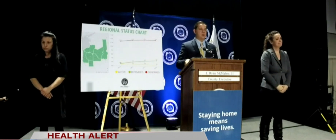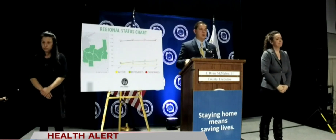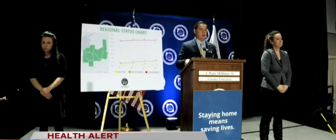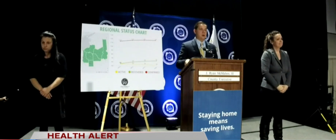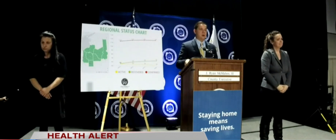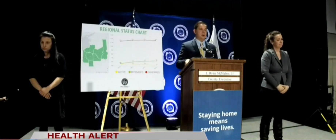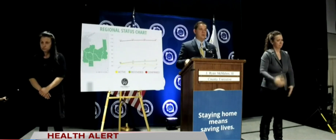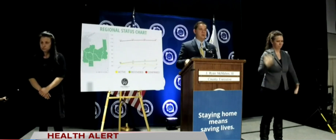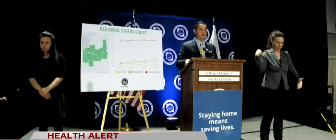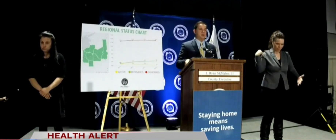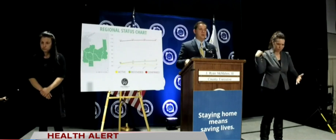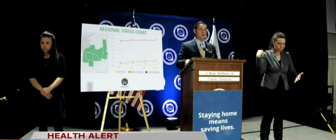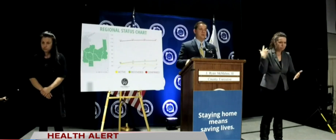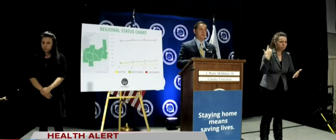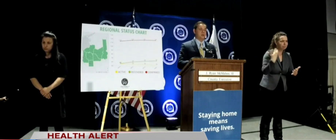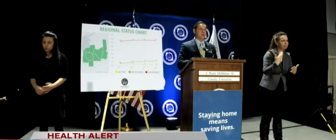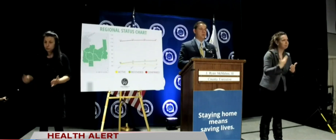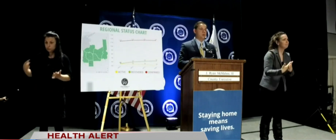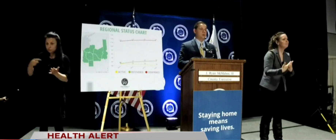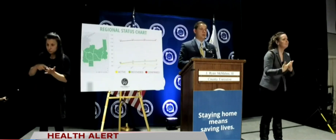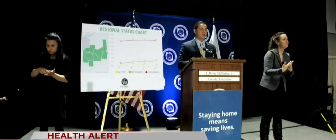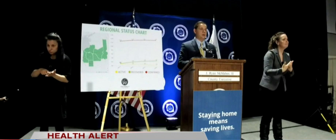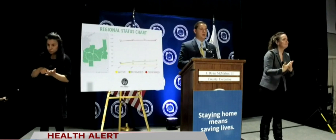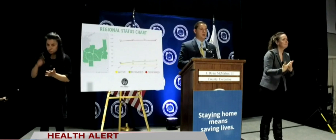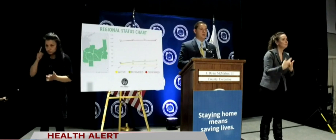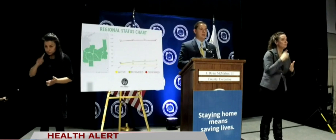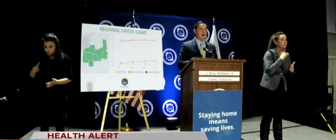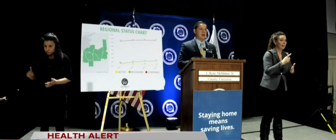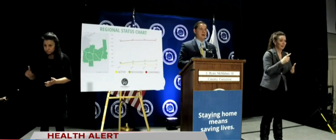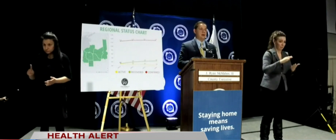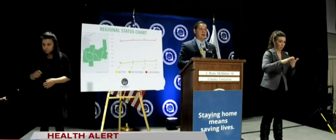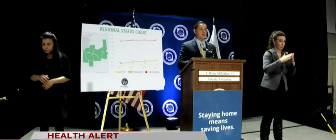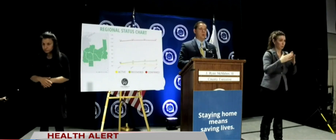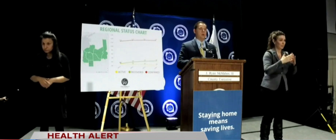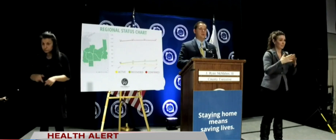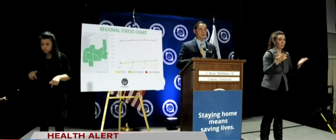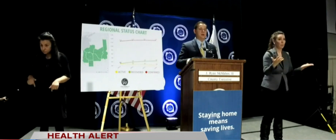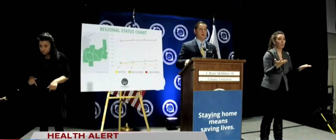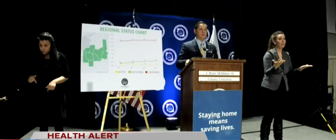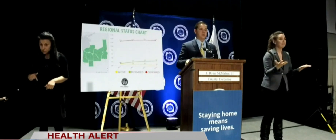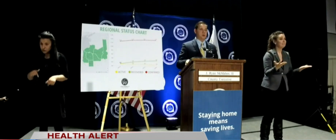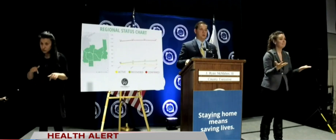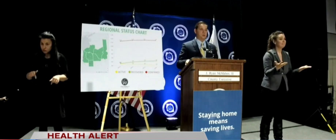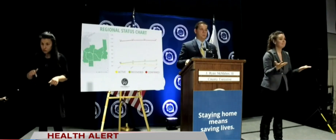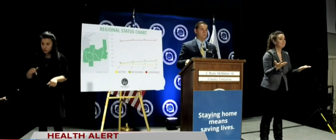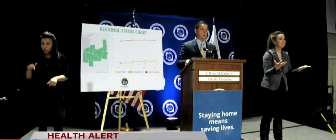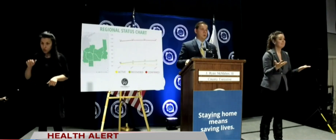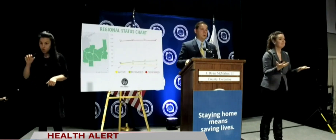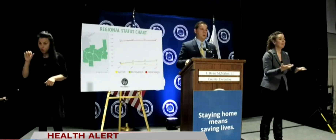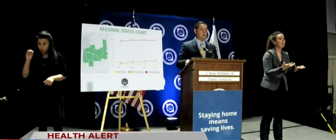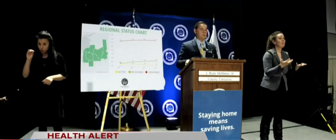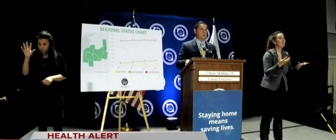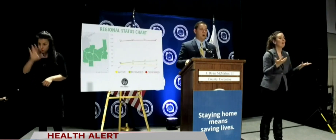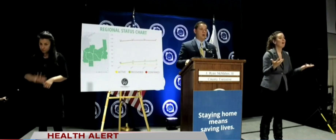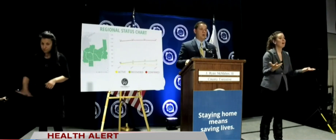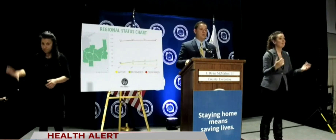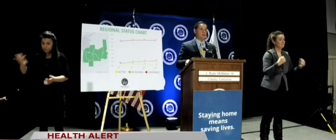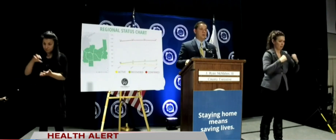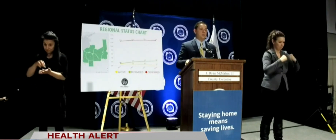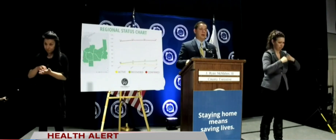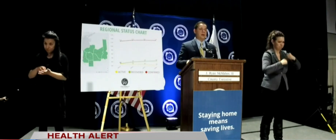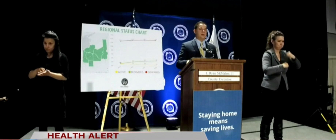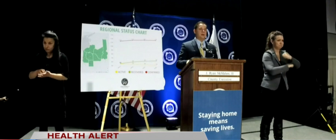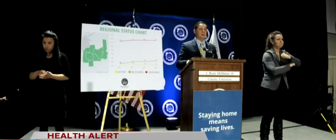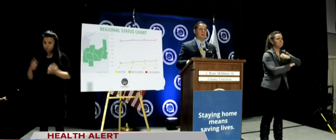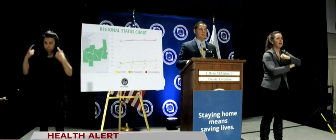we have had the luxury of living in a community that has robust medical infrastructure. And part of